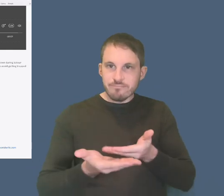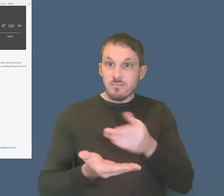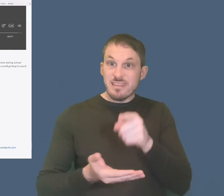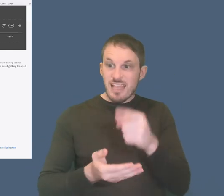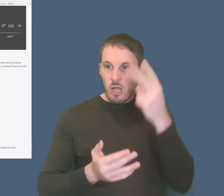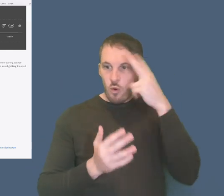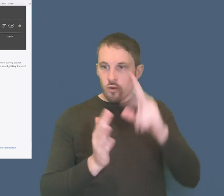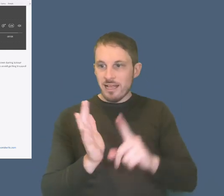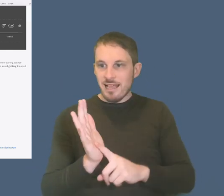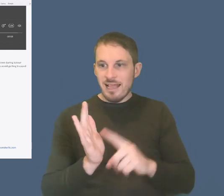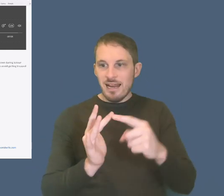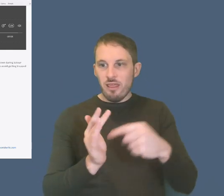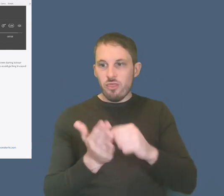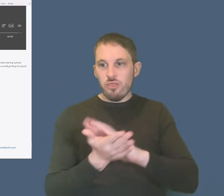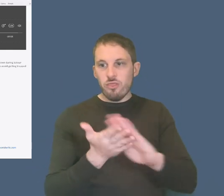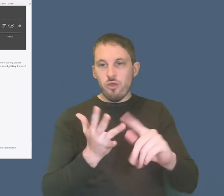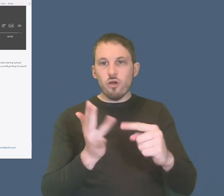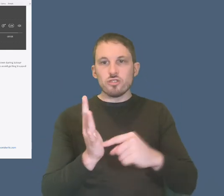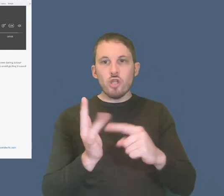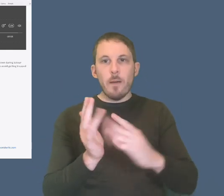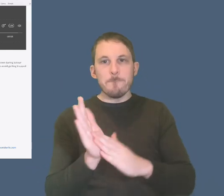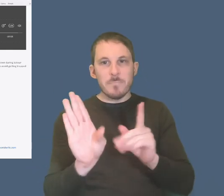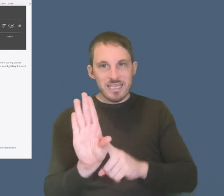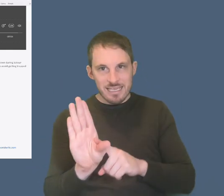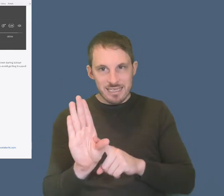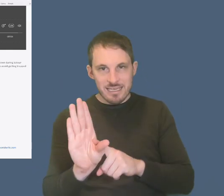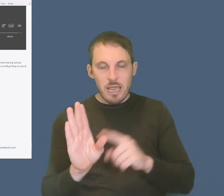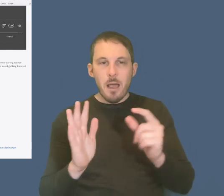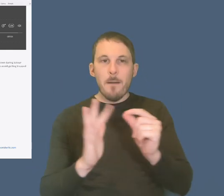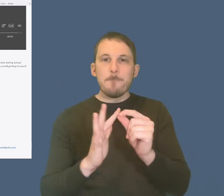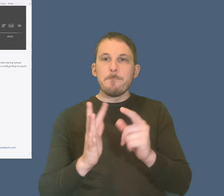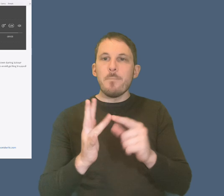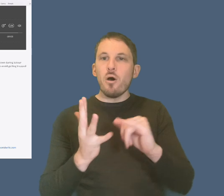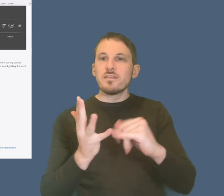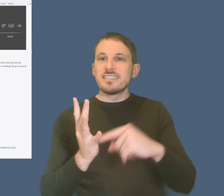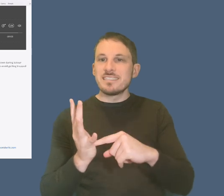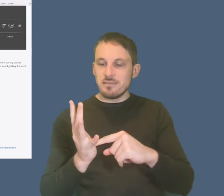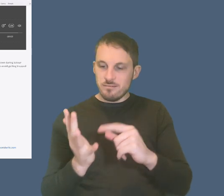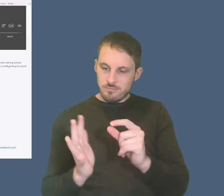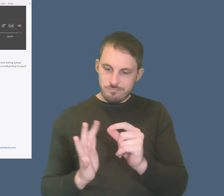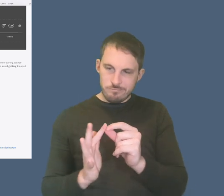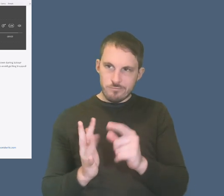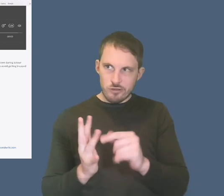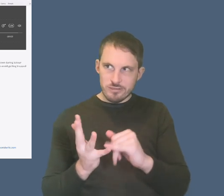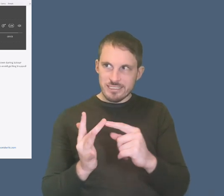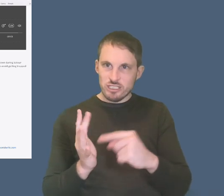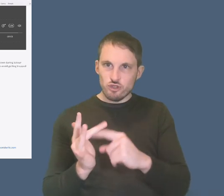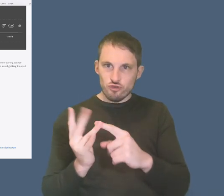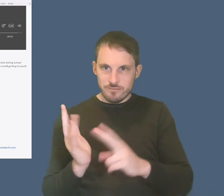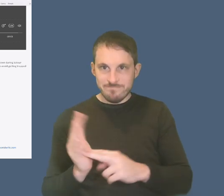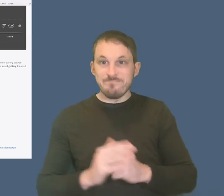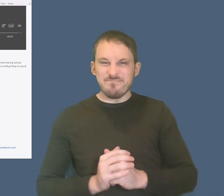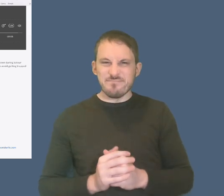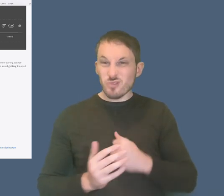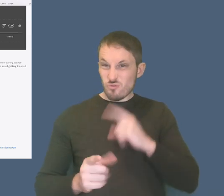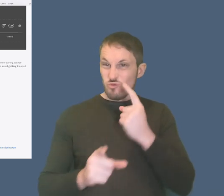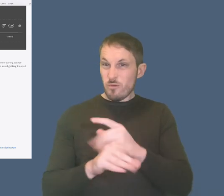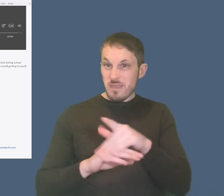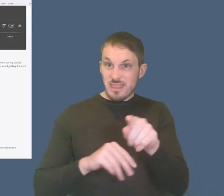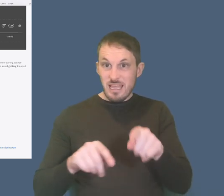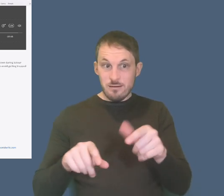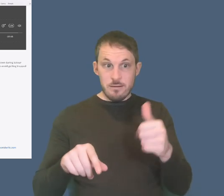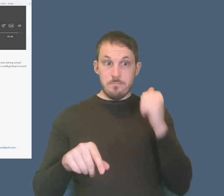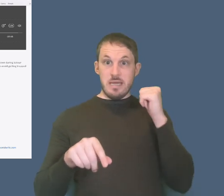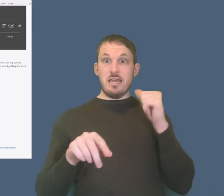have a chat about the lithotomy position and what this does to a woman's body, both physically and